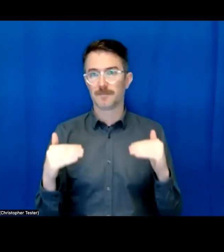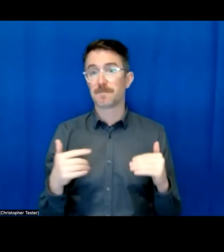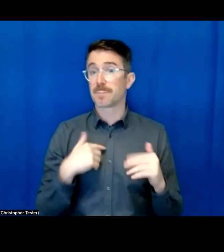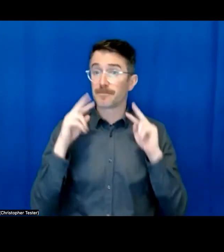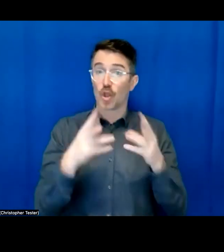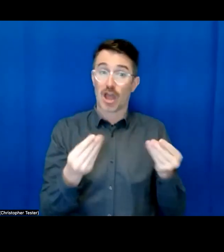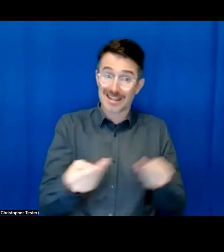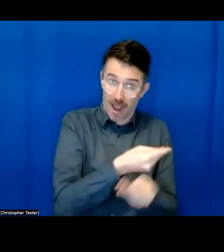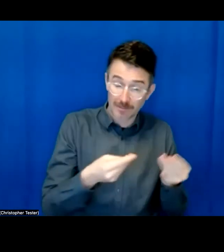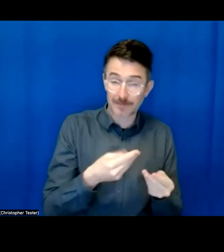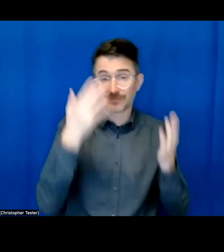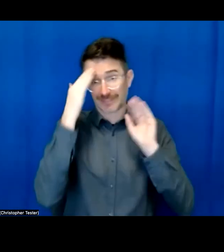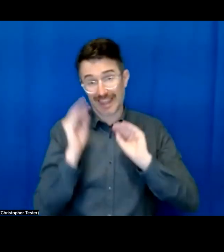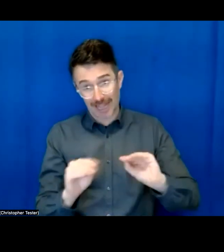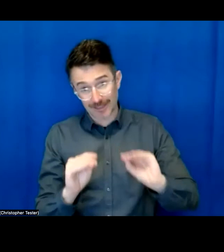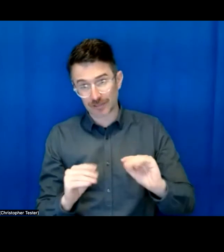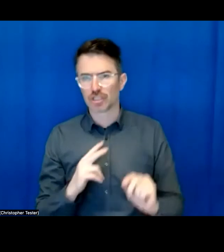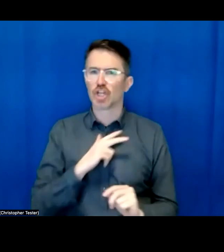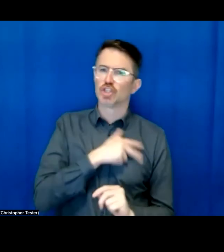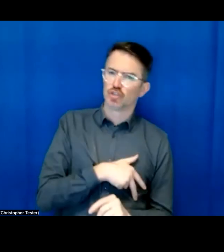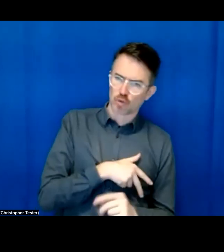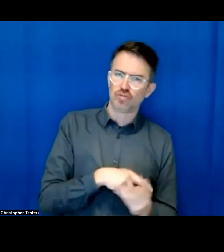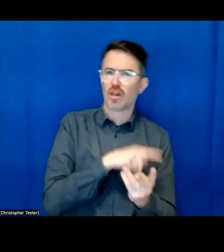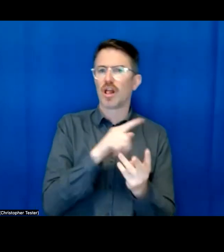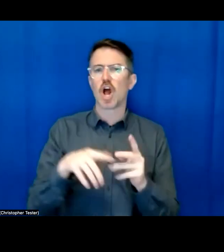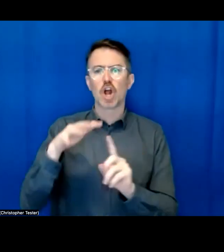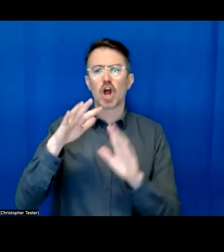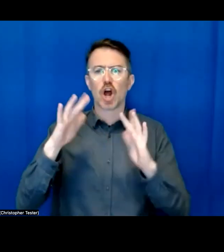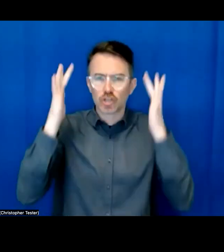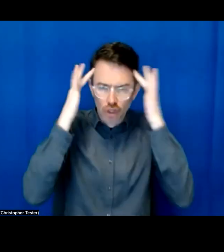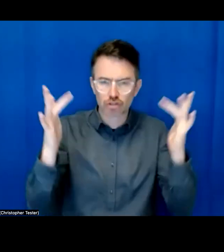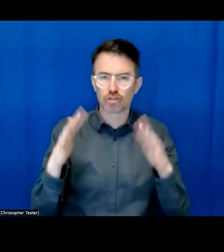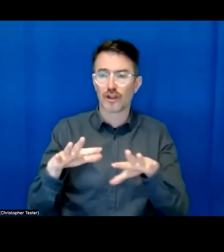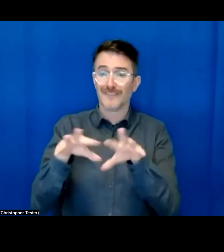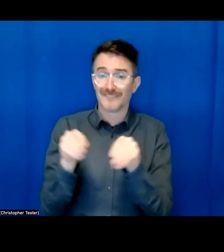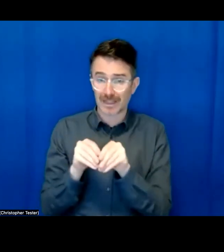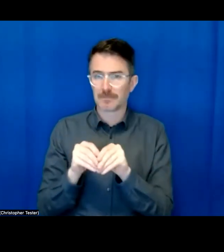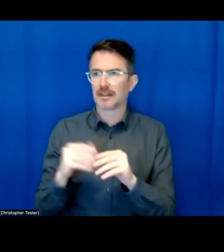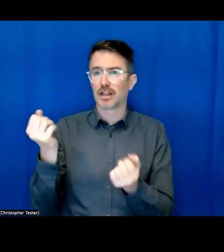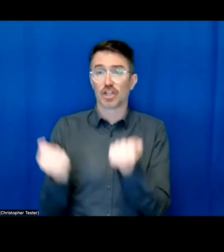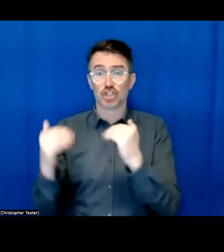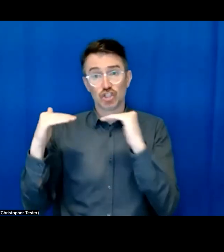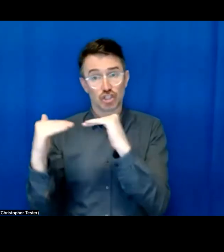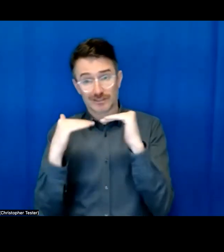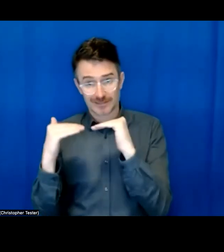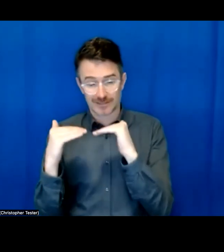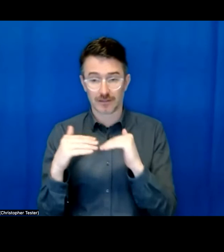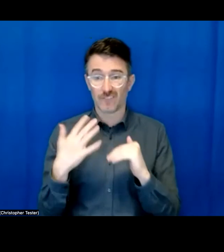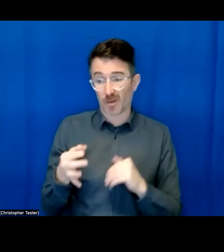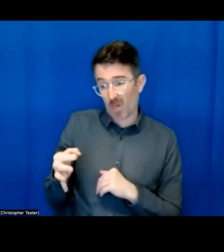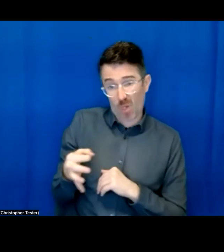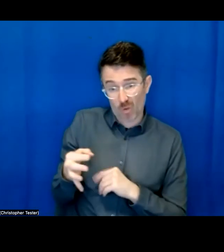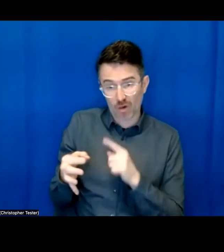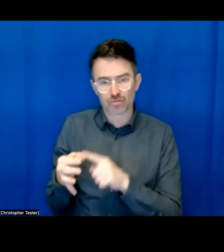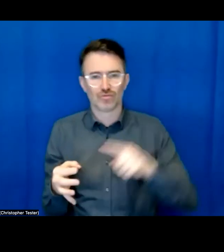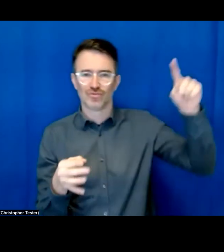from grassroots to the global level. Our journey started from the COP15 Paris, where we had